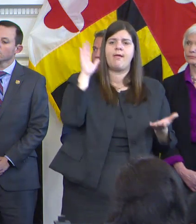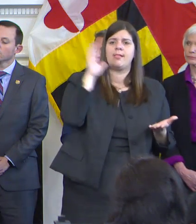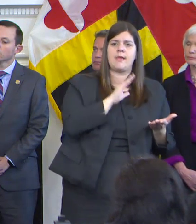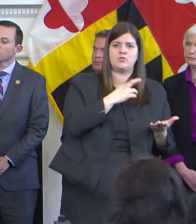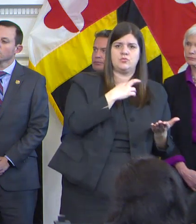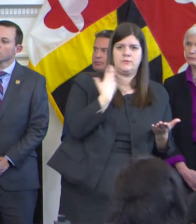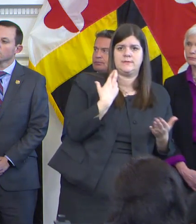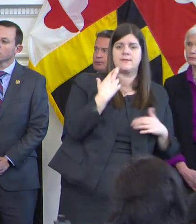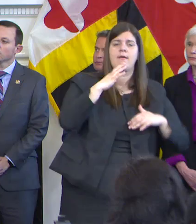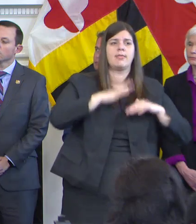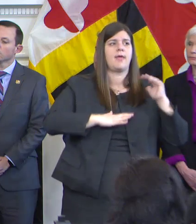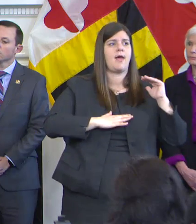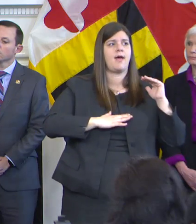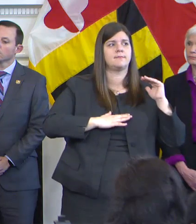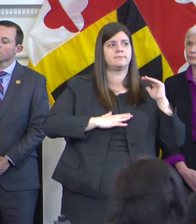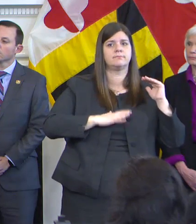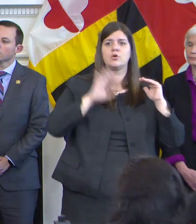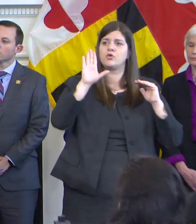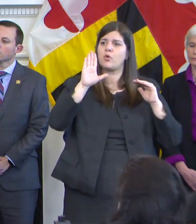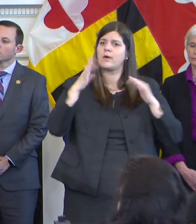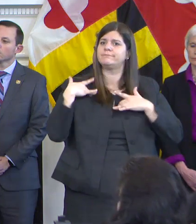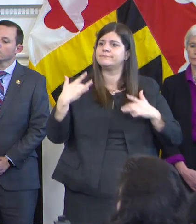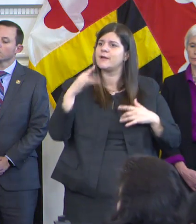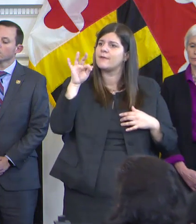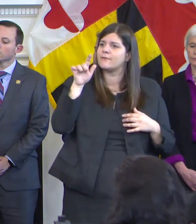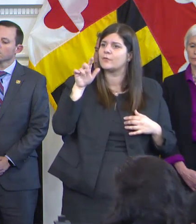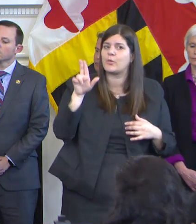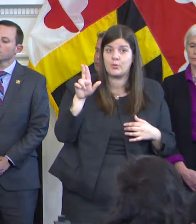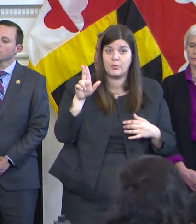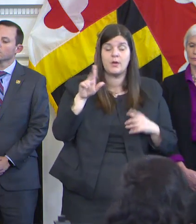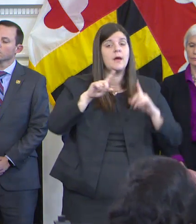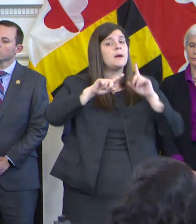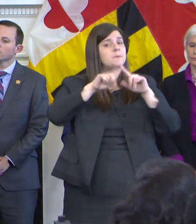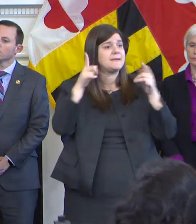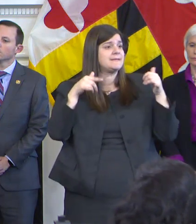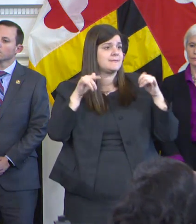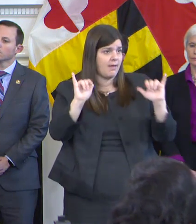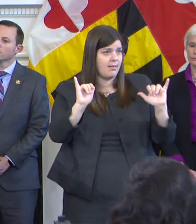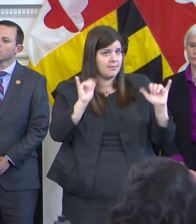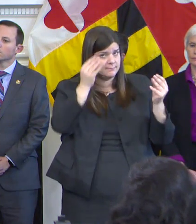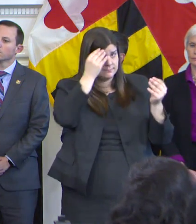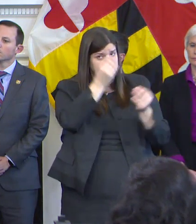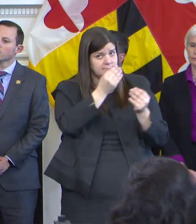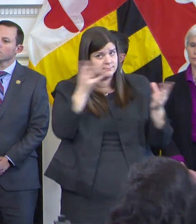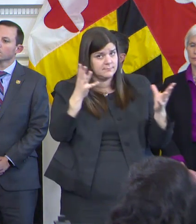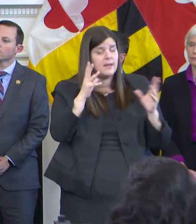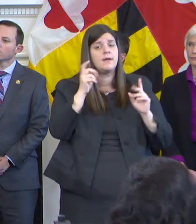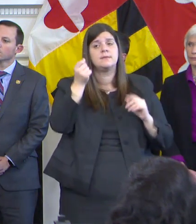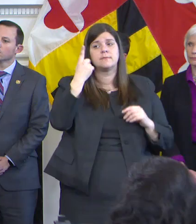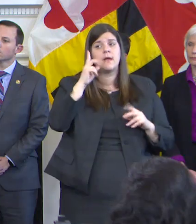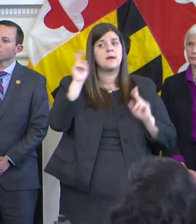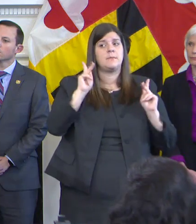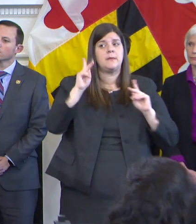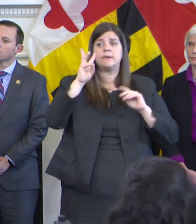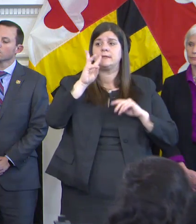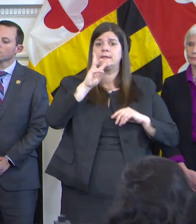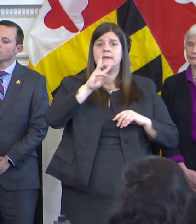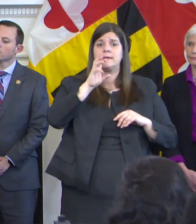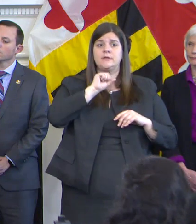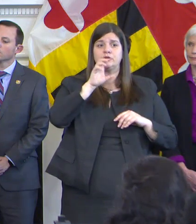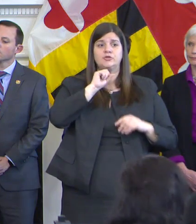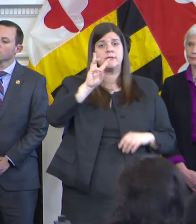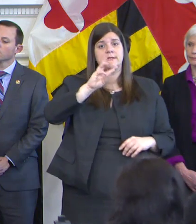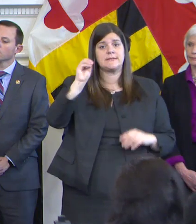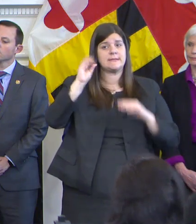the typical flu. However, people over 60 and those with